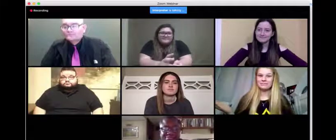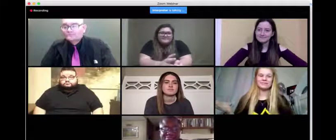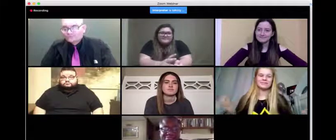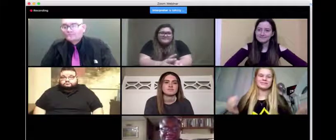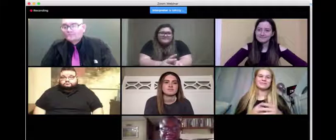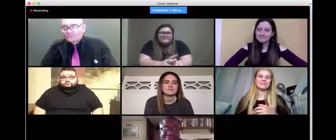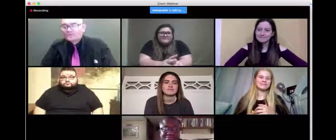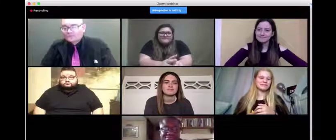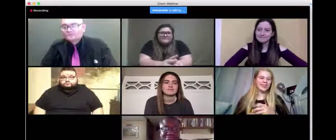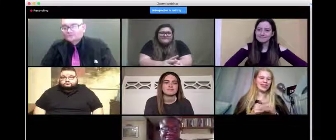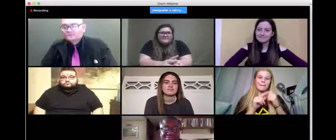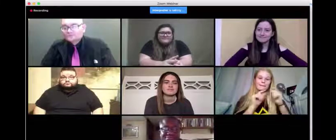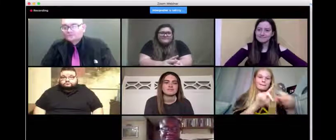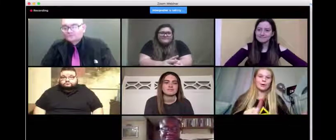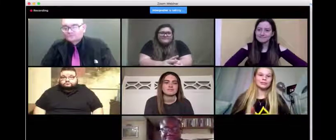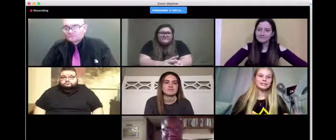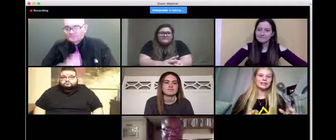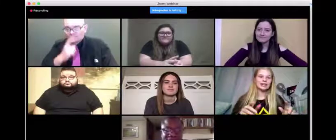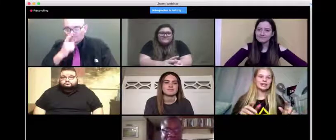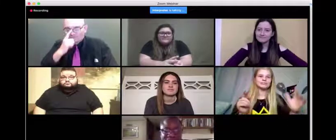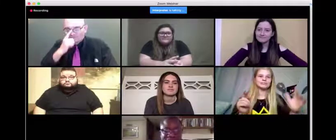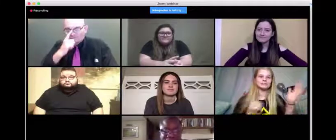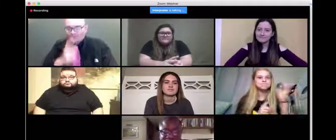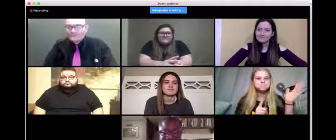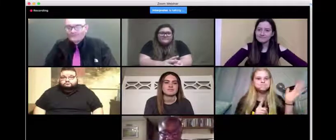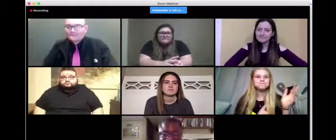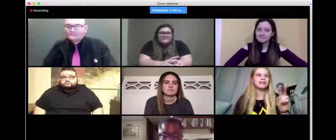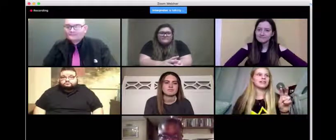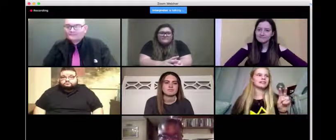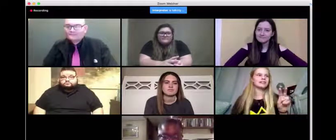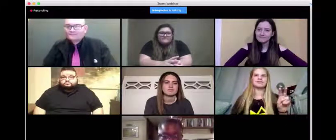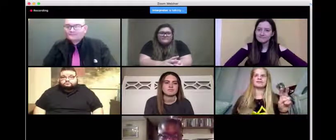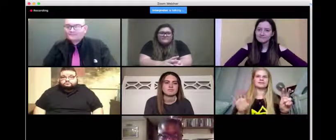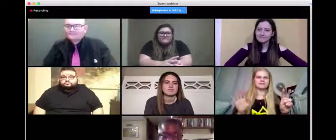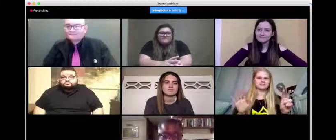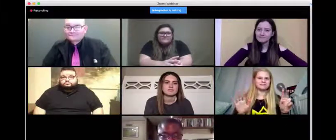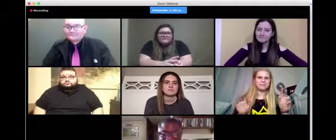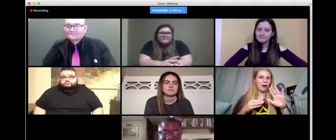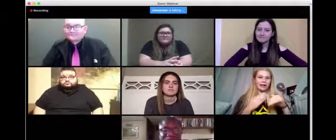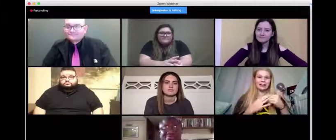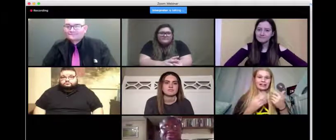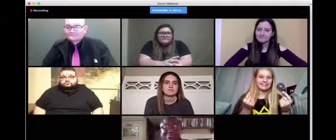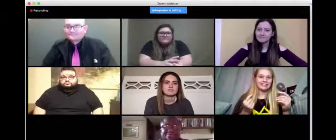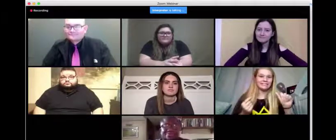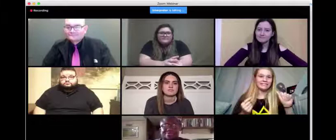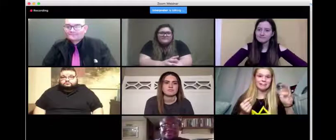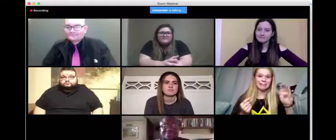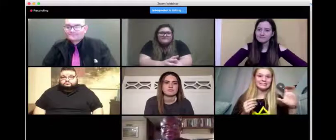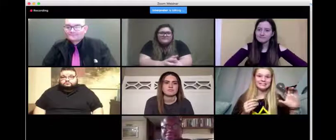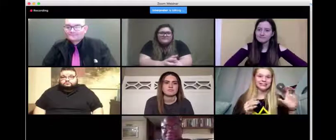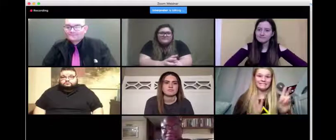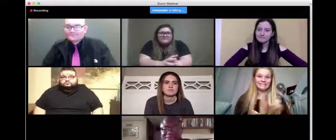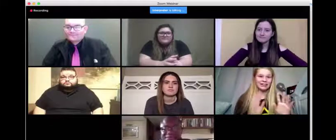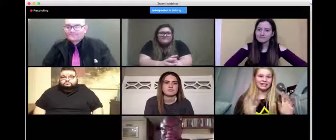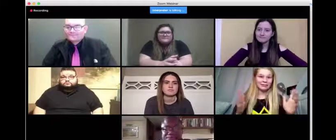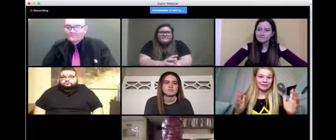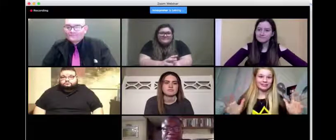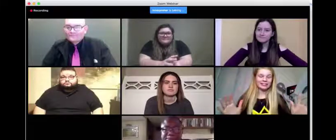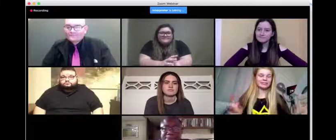of hits on it, and then all this stuff was there, and I was like really surprised. So I started posting a lot more.